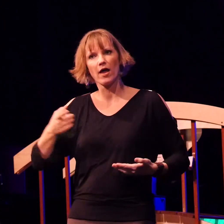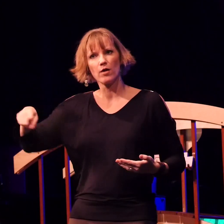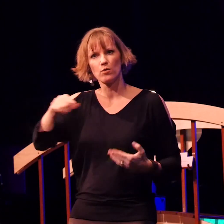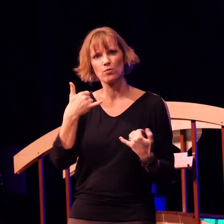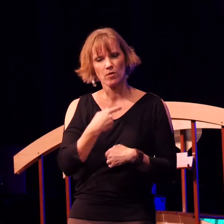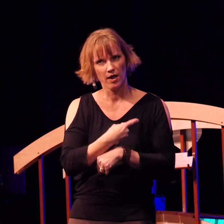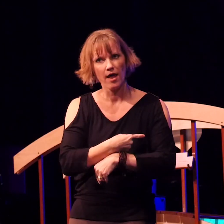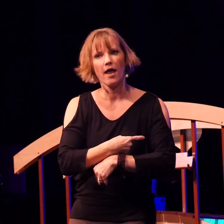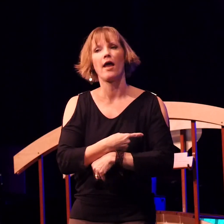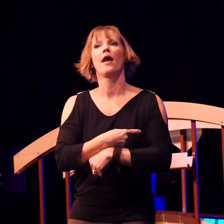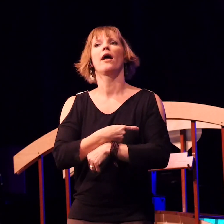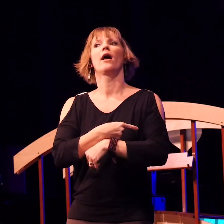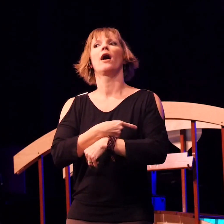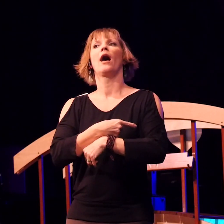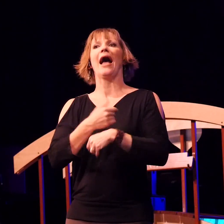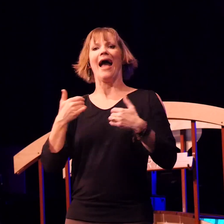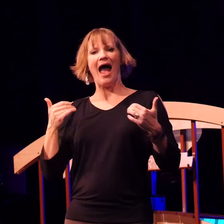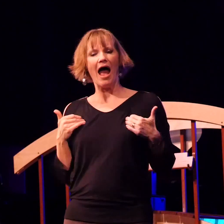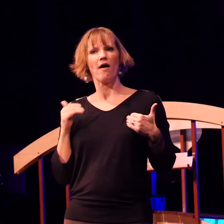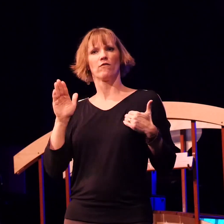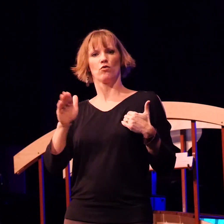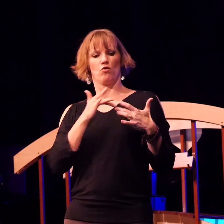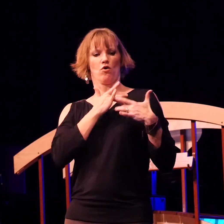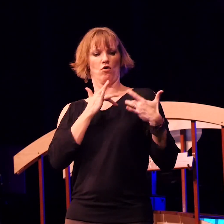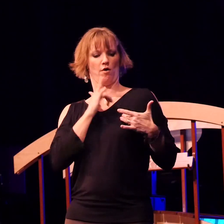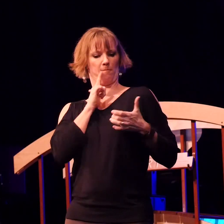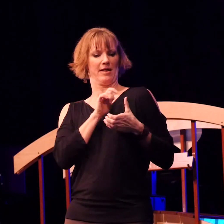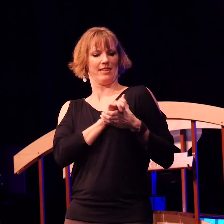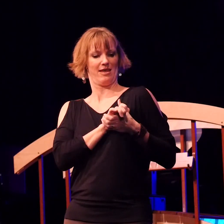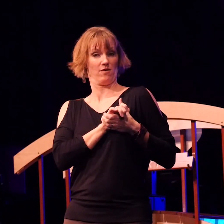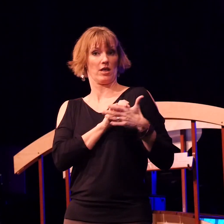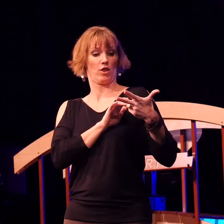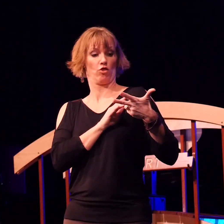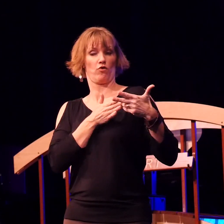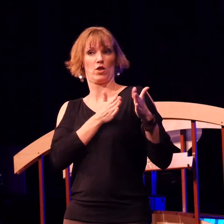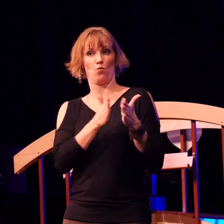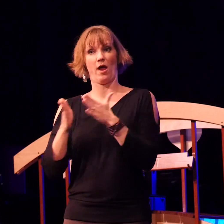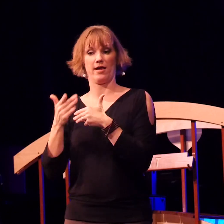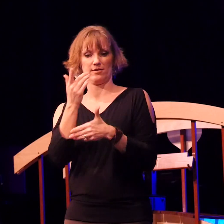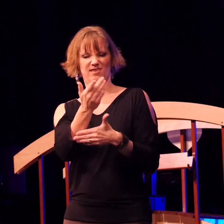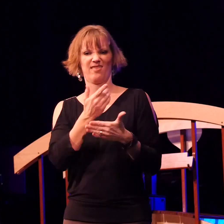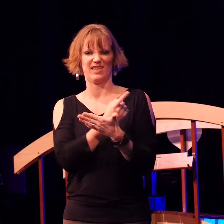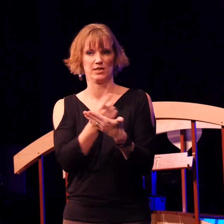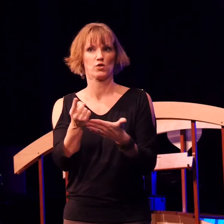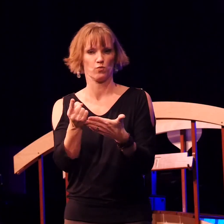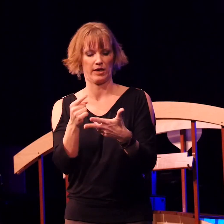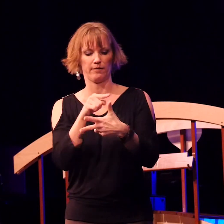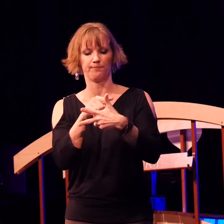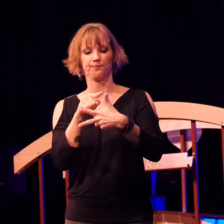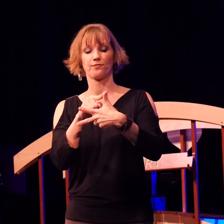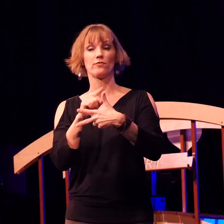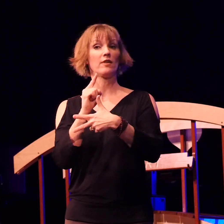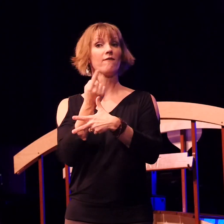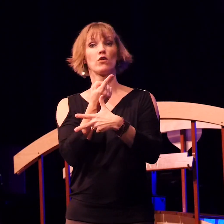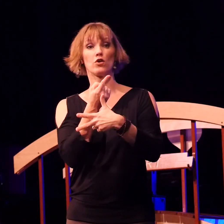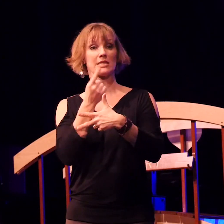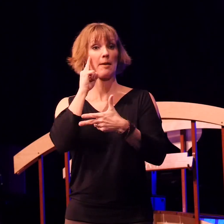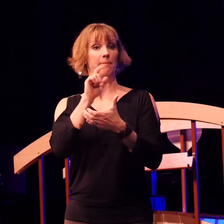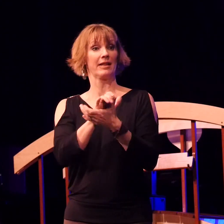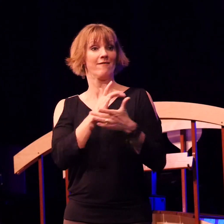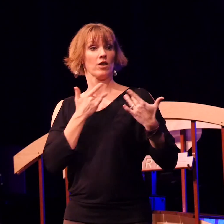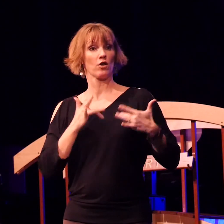today to bring a believing heart in 3 ways this coming week. First of all, a believing heart